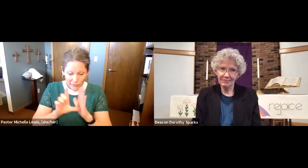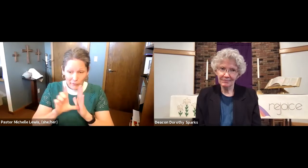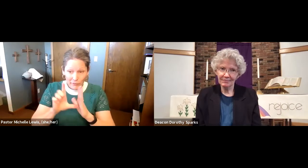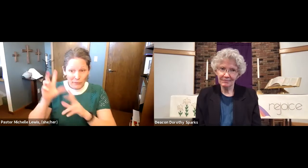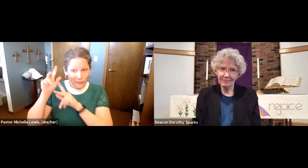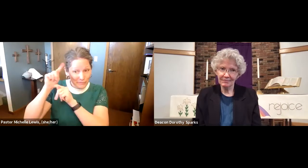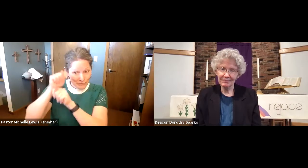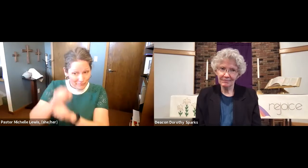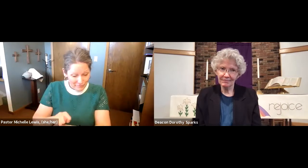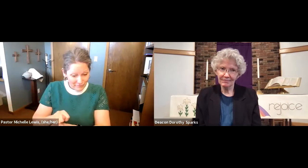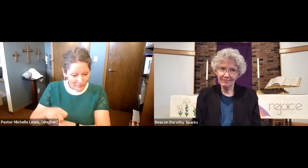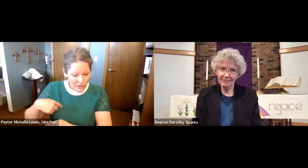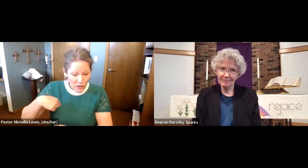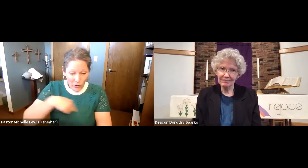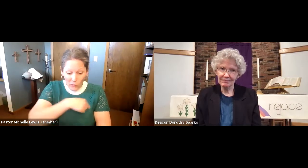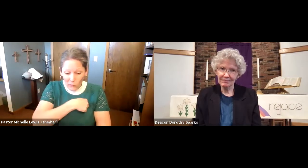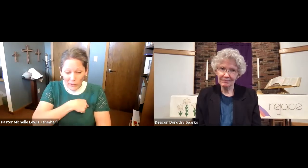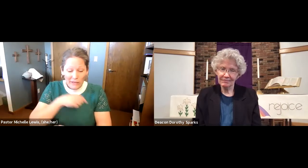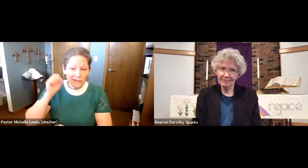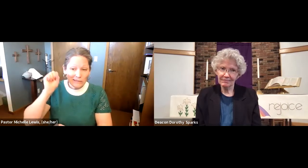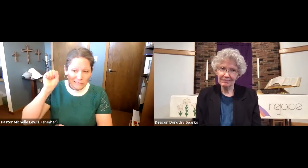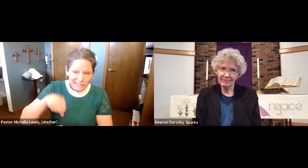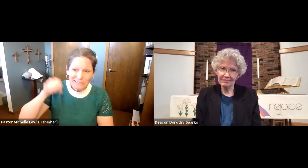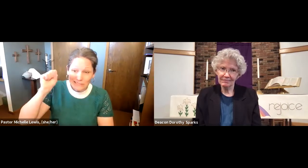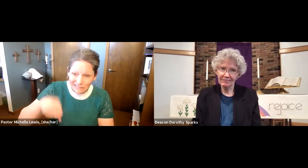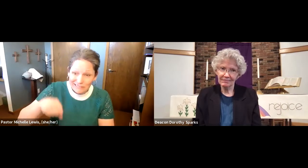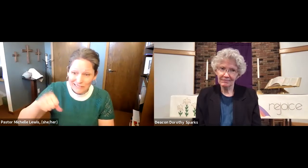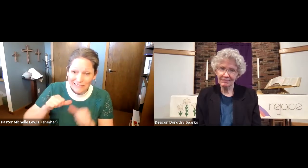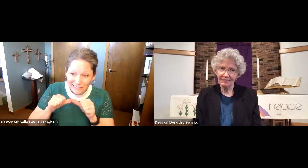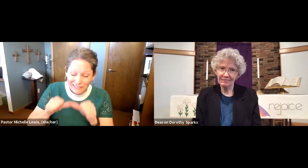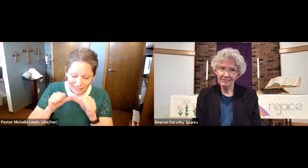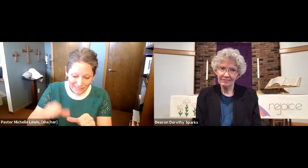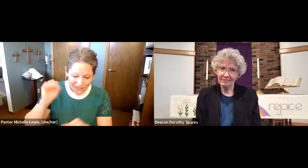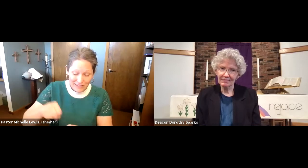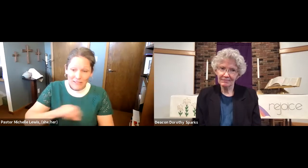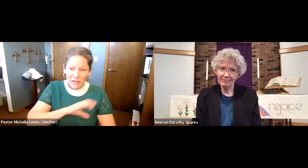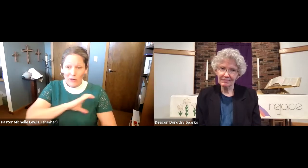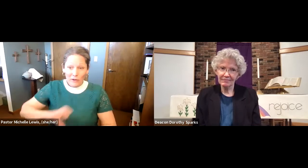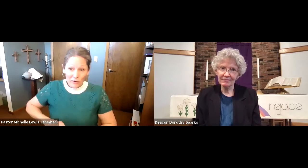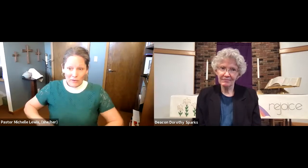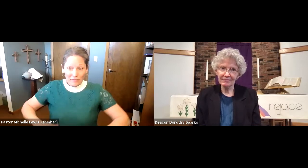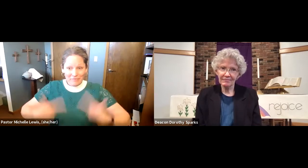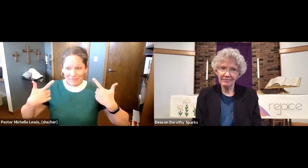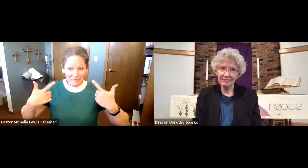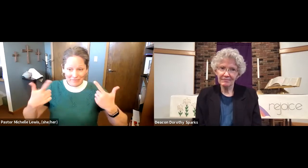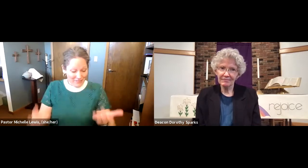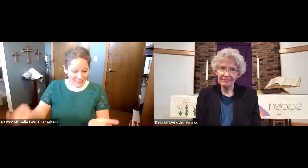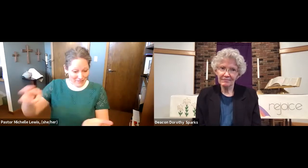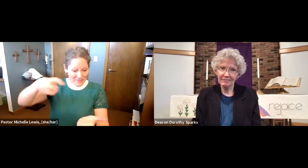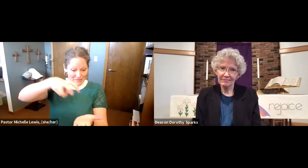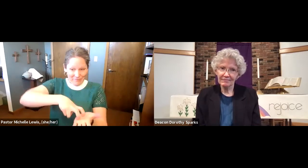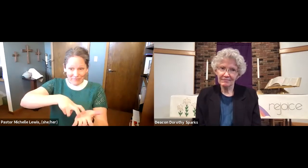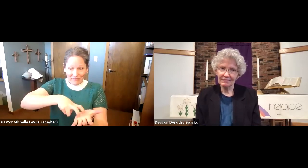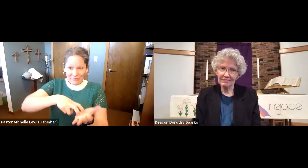Michelle is saying, throughout Easter, we will continue to proclaim, yes, Christ